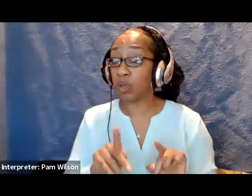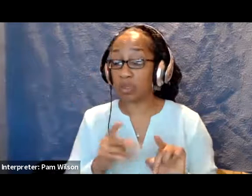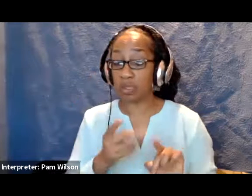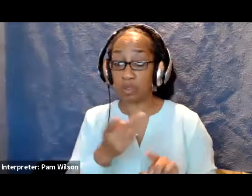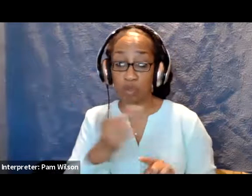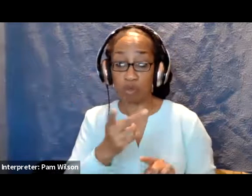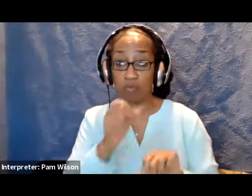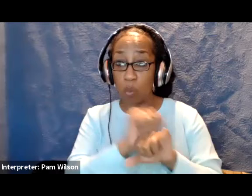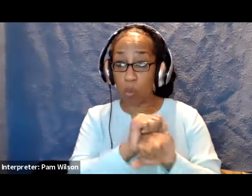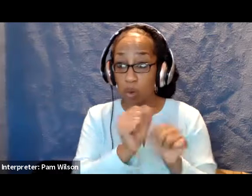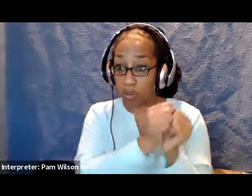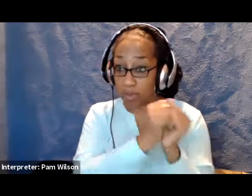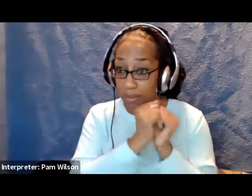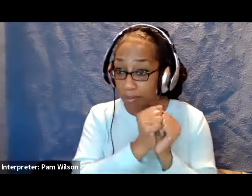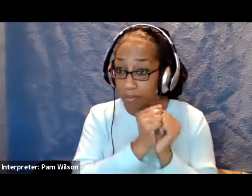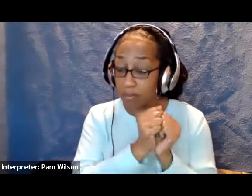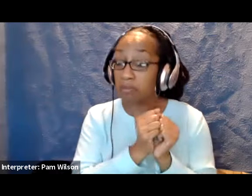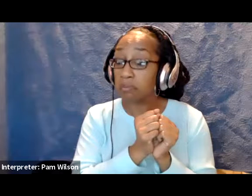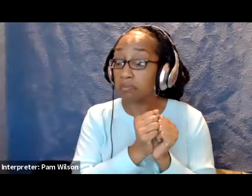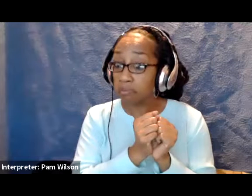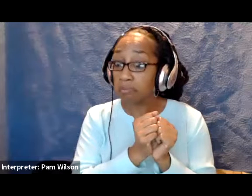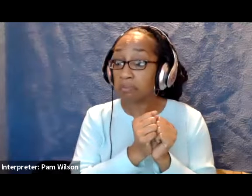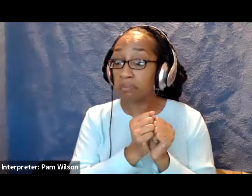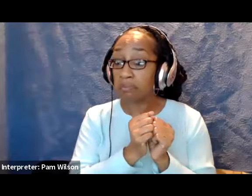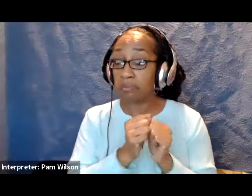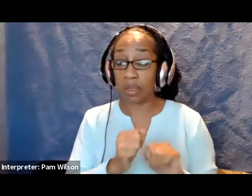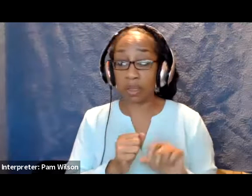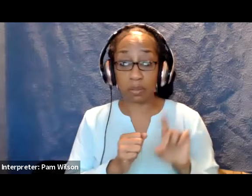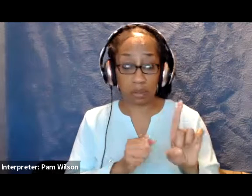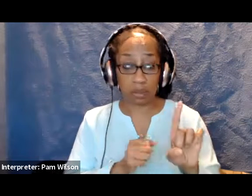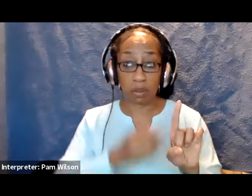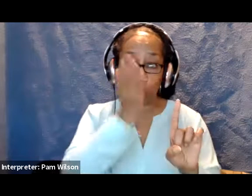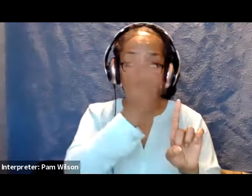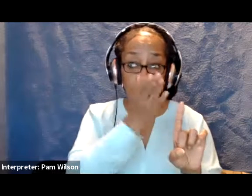host your webinar, or